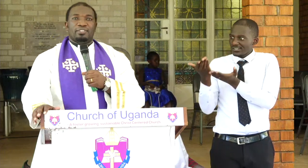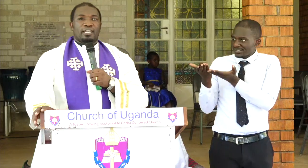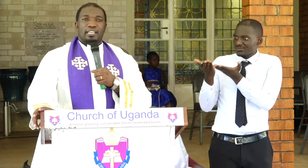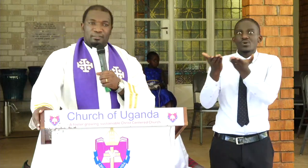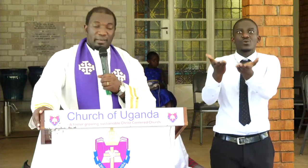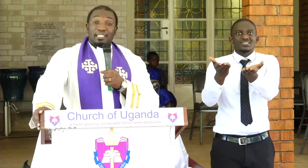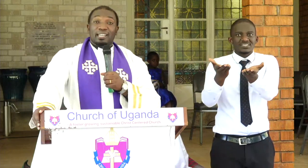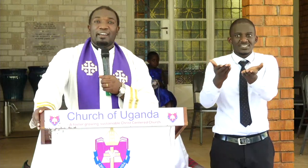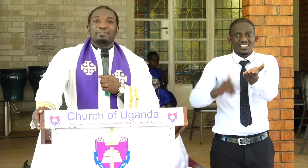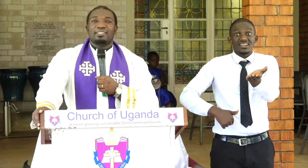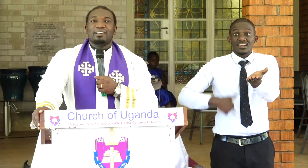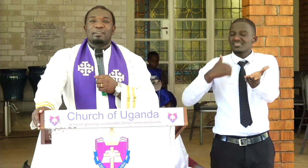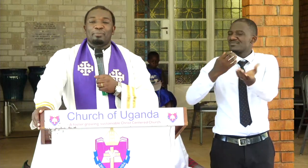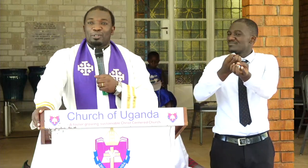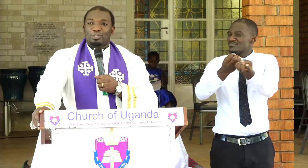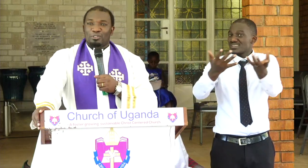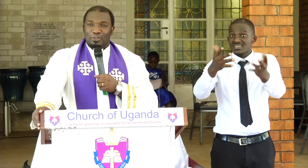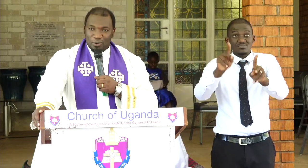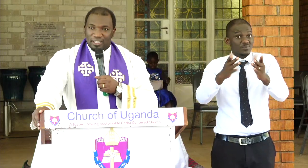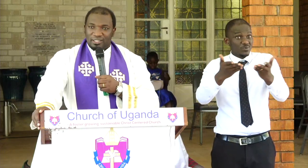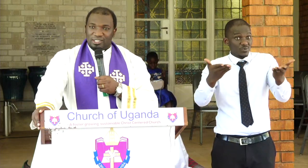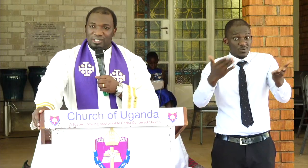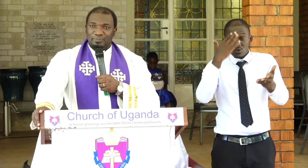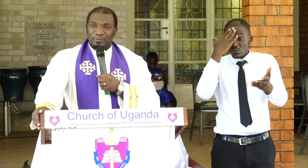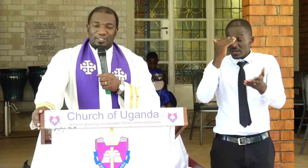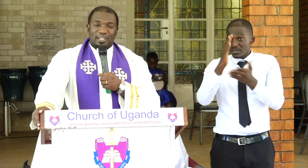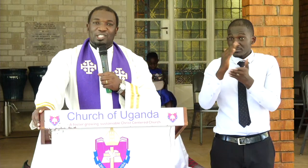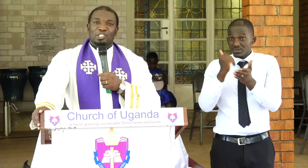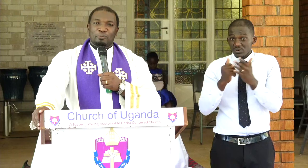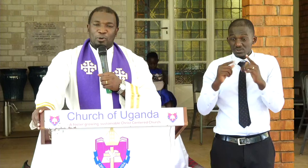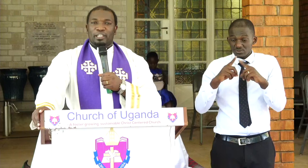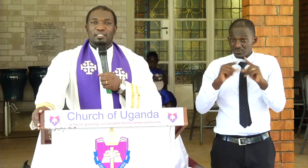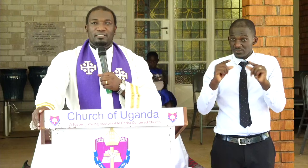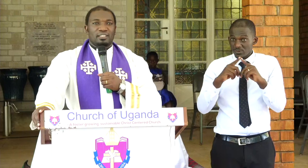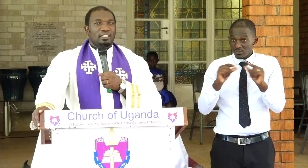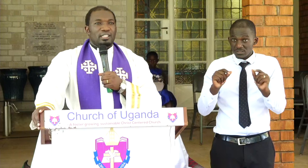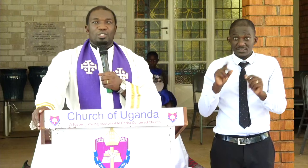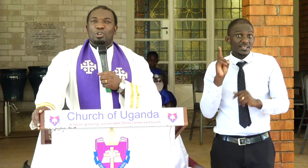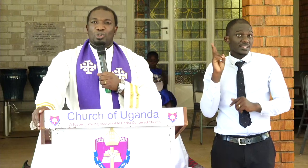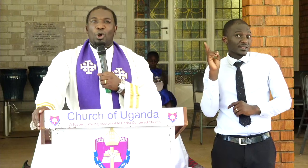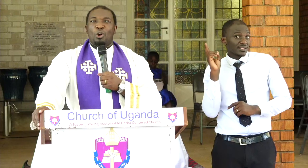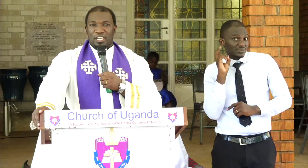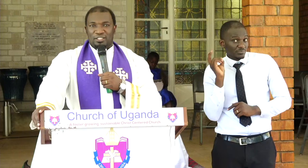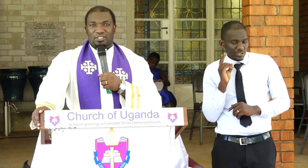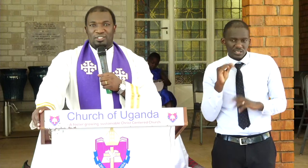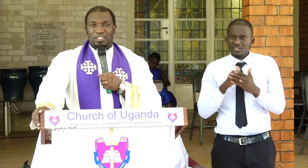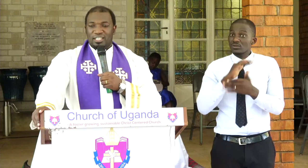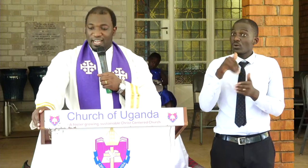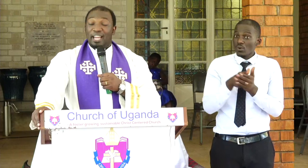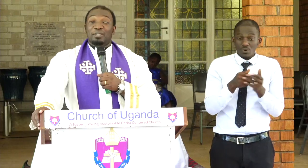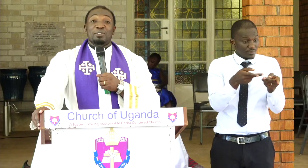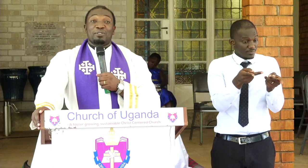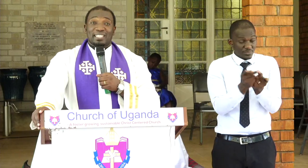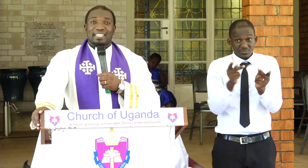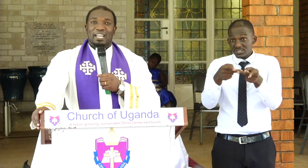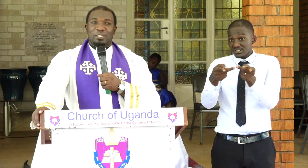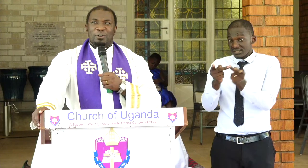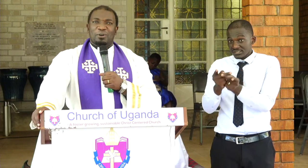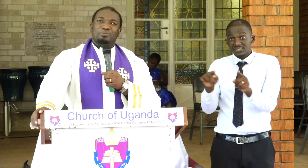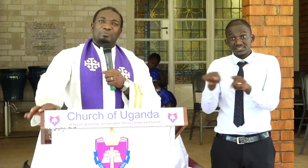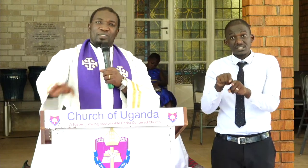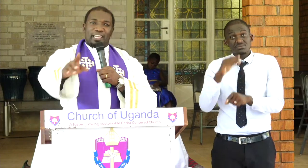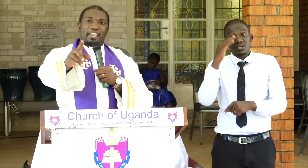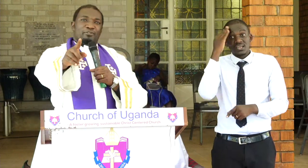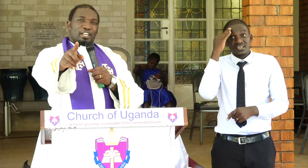alive in many lives, because of the words that are spoken in all corners. And I know that I